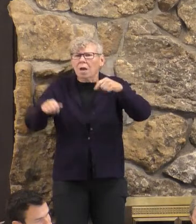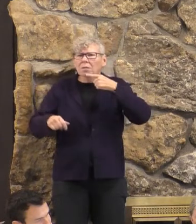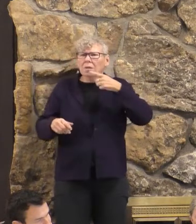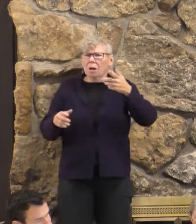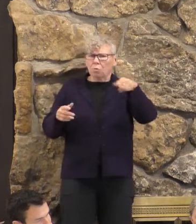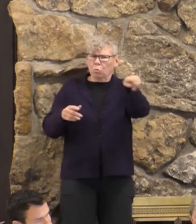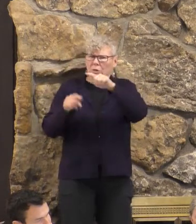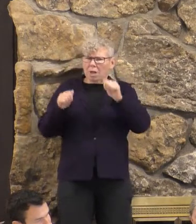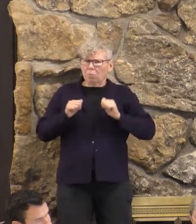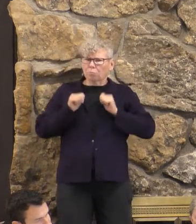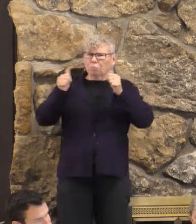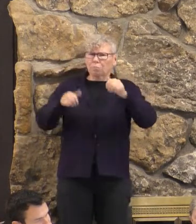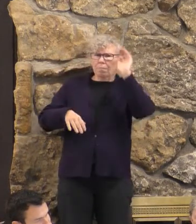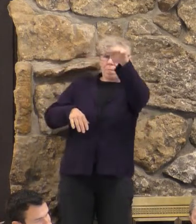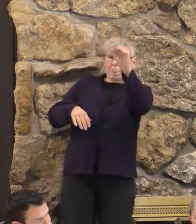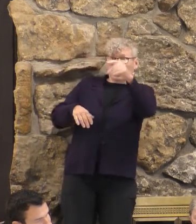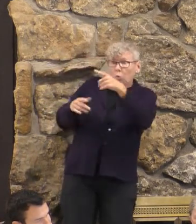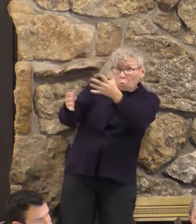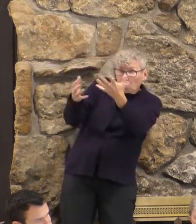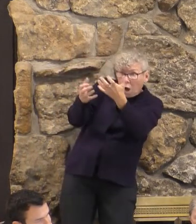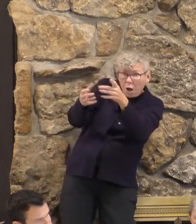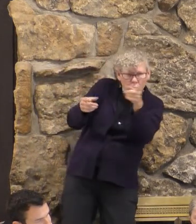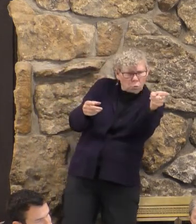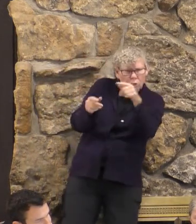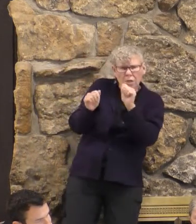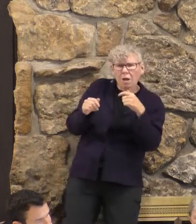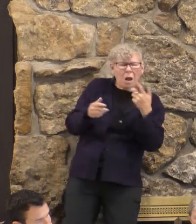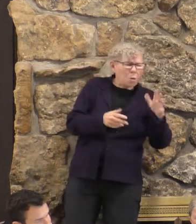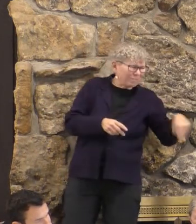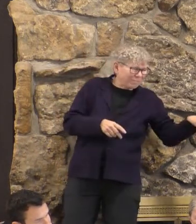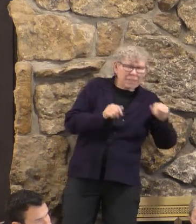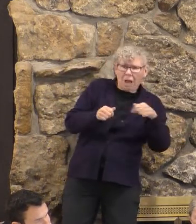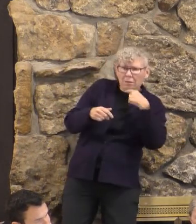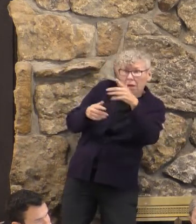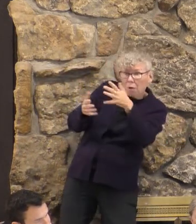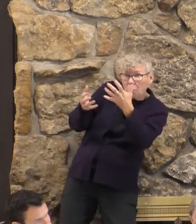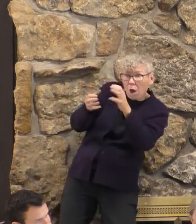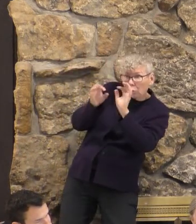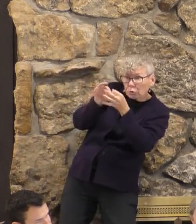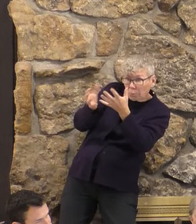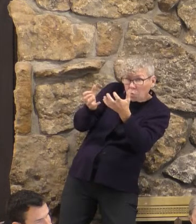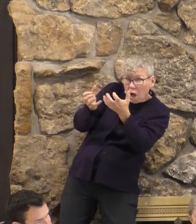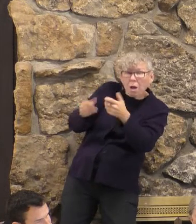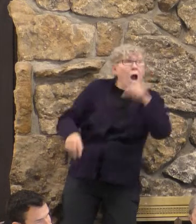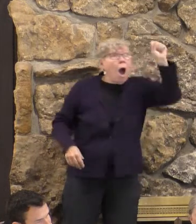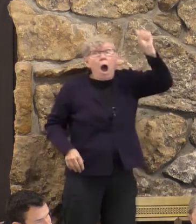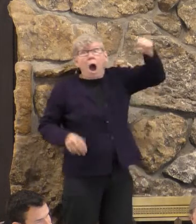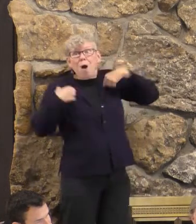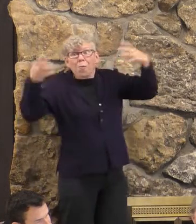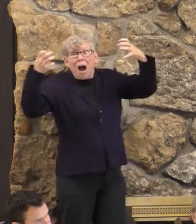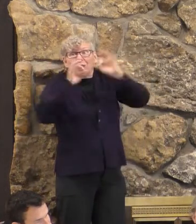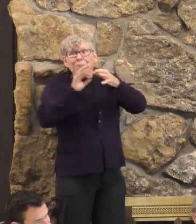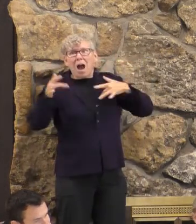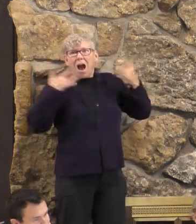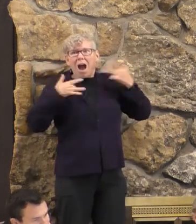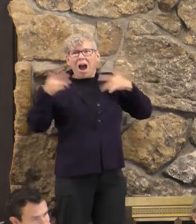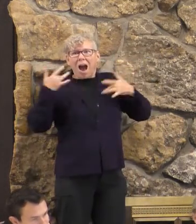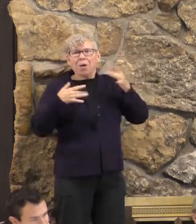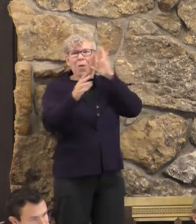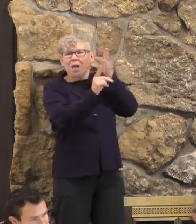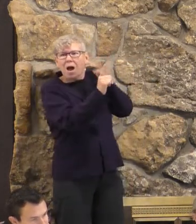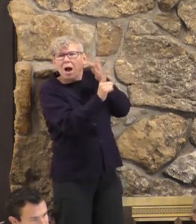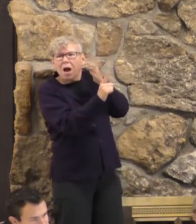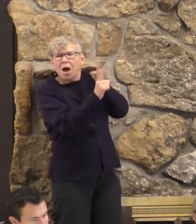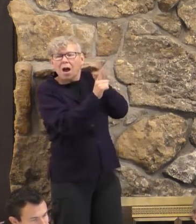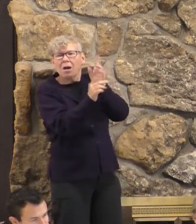probably patronize your clinic or medical establishment a lot more than any others if they have a choice. But two, that person's going to be a lot more at ease with